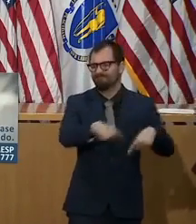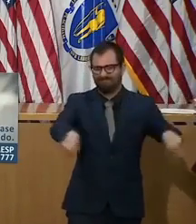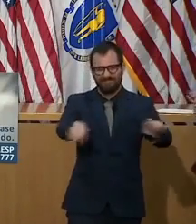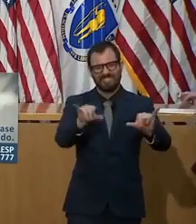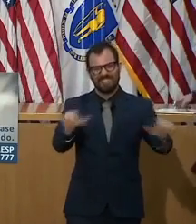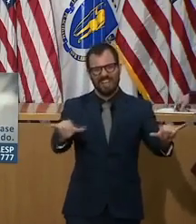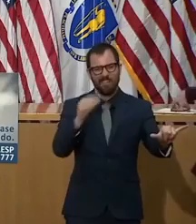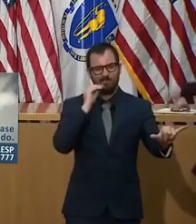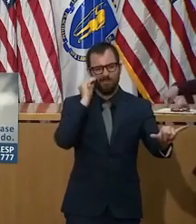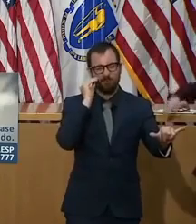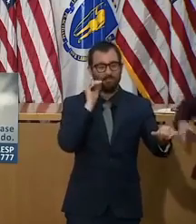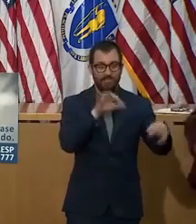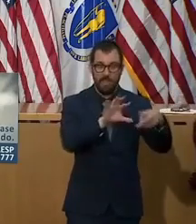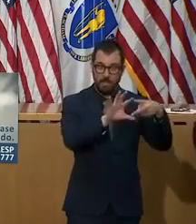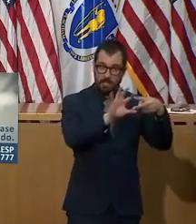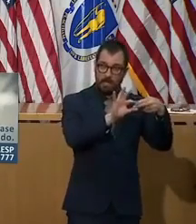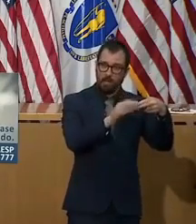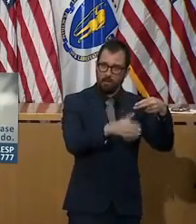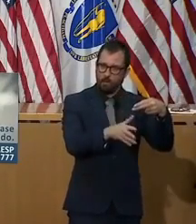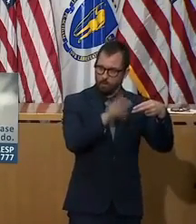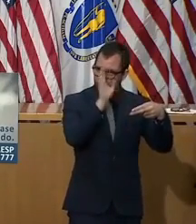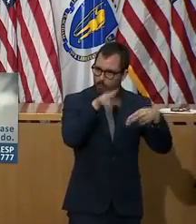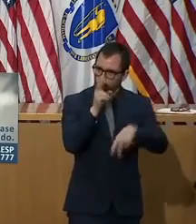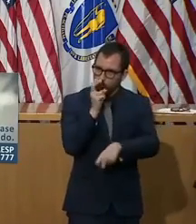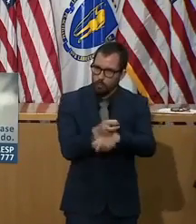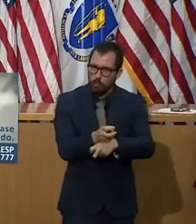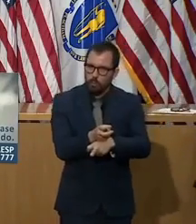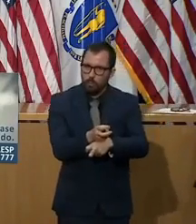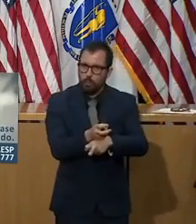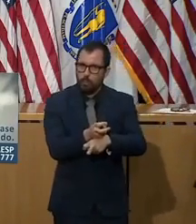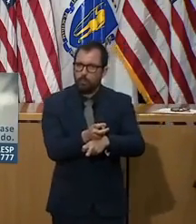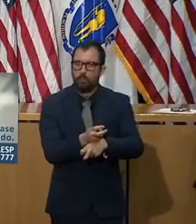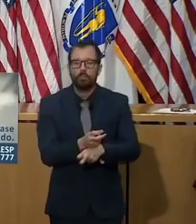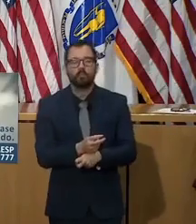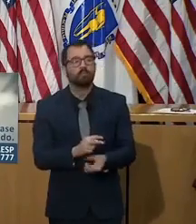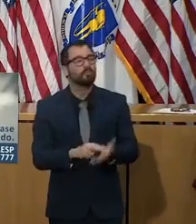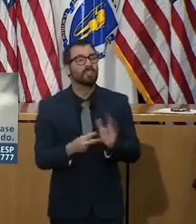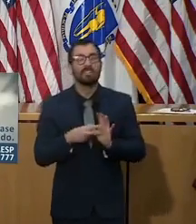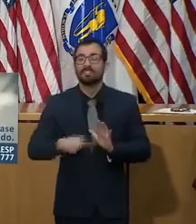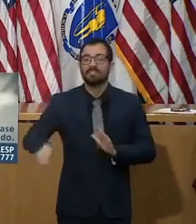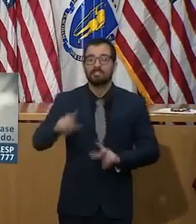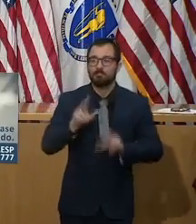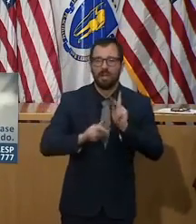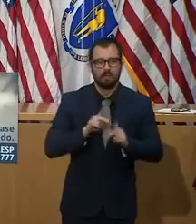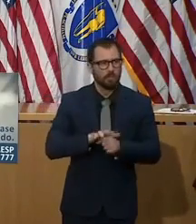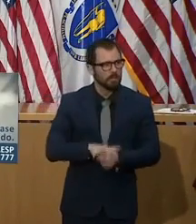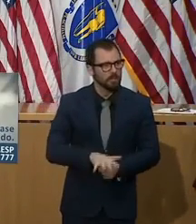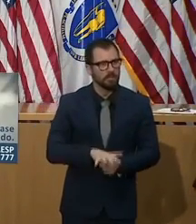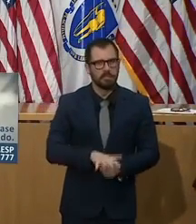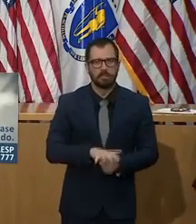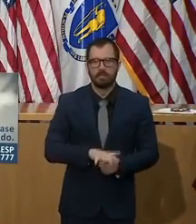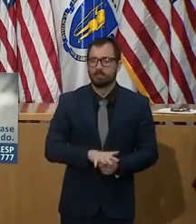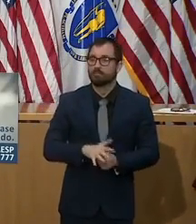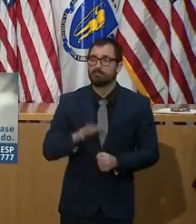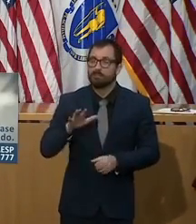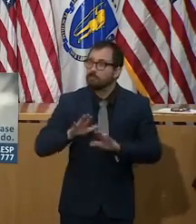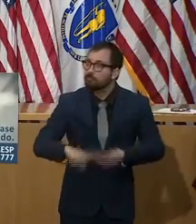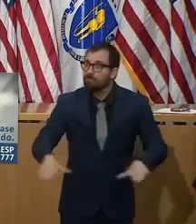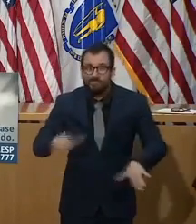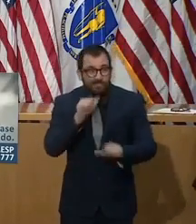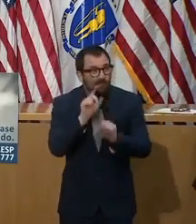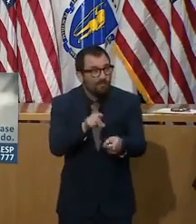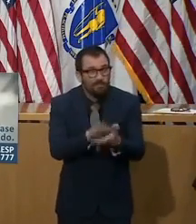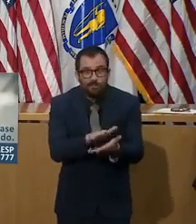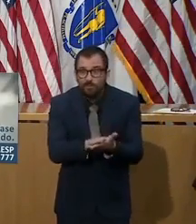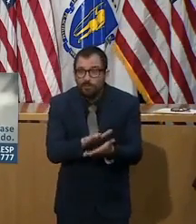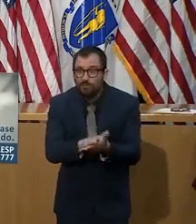hardships. Kids out of classroom for the rest of the year, parents stretched to the breaking point, and in a time when we